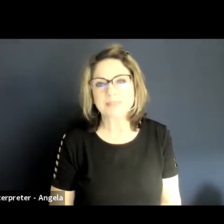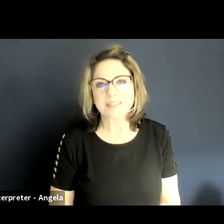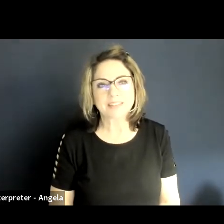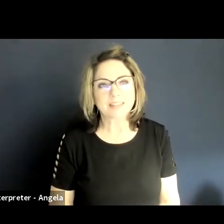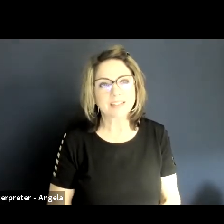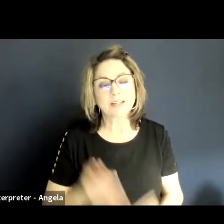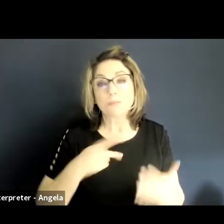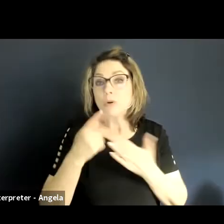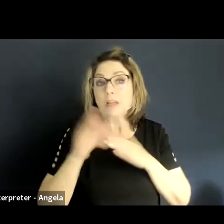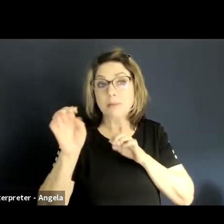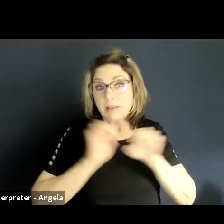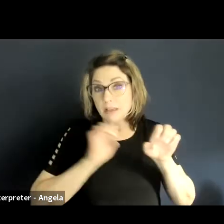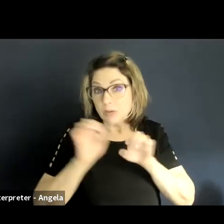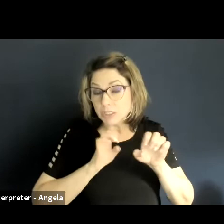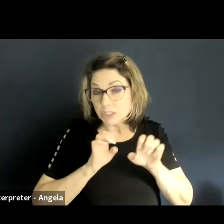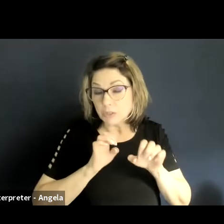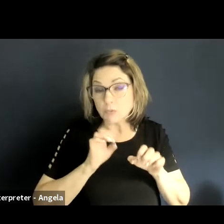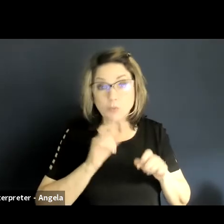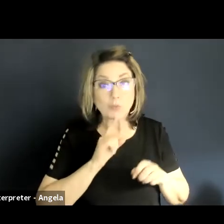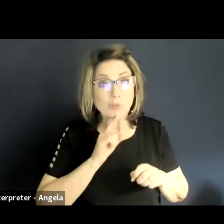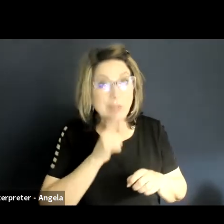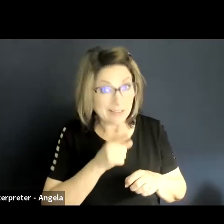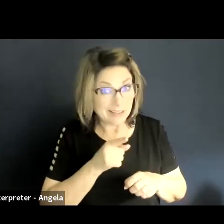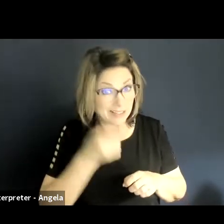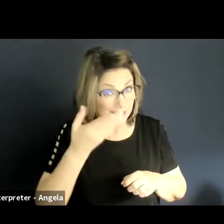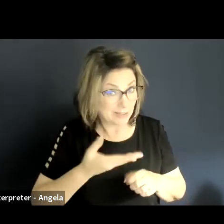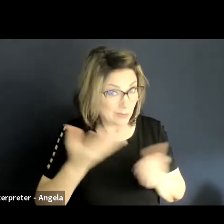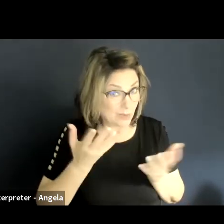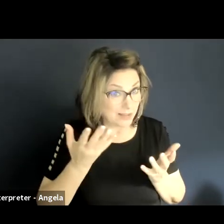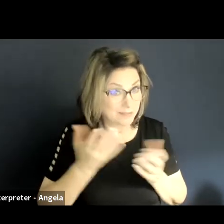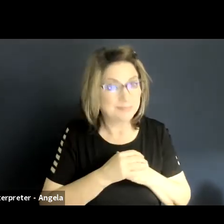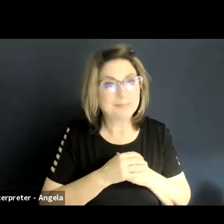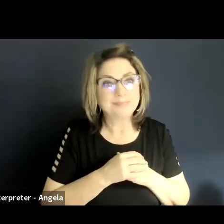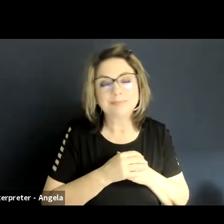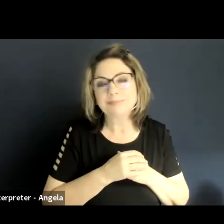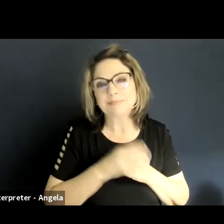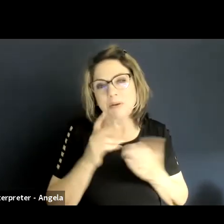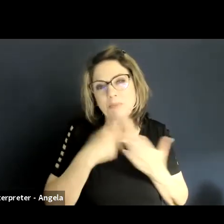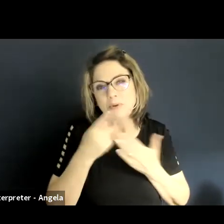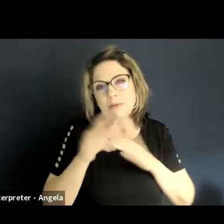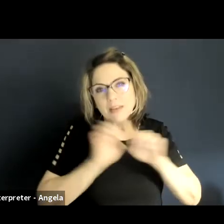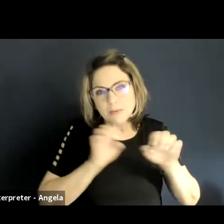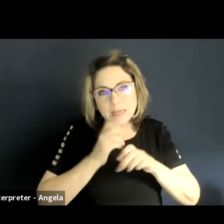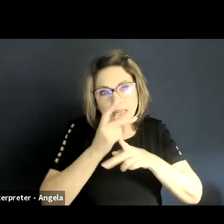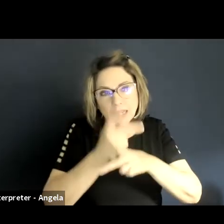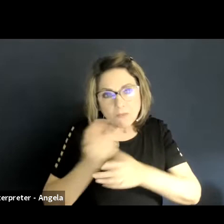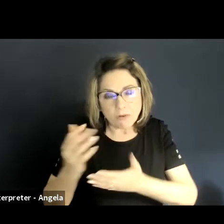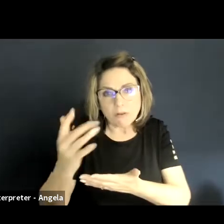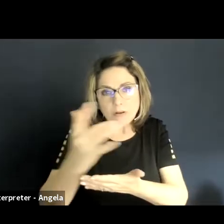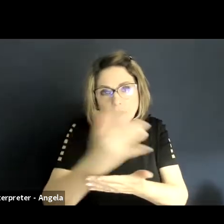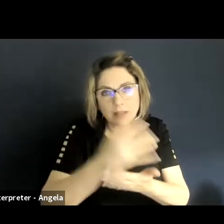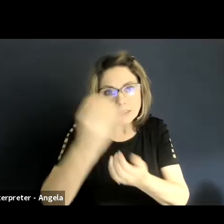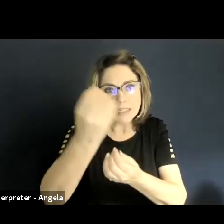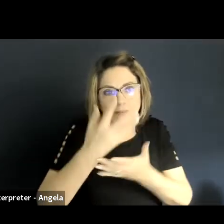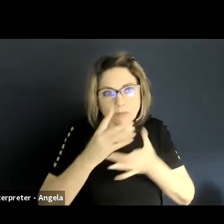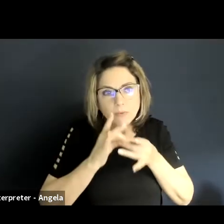program evaluation, what it really is. Program evaluation is careful collecting information about